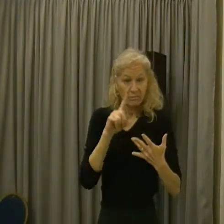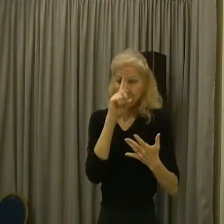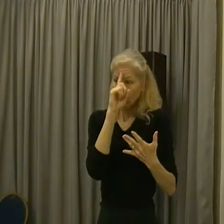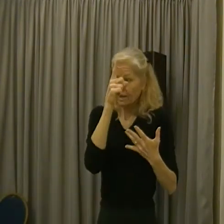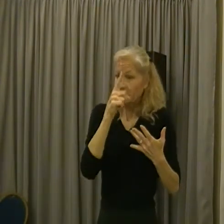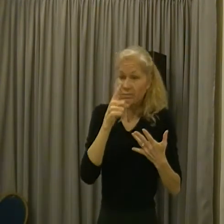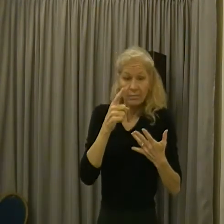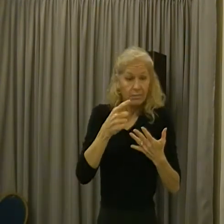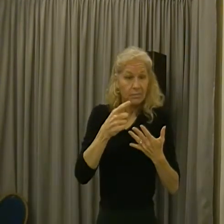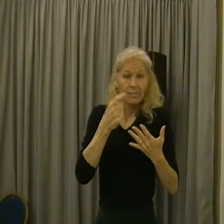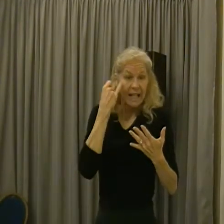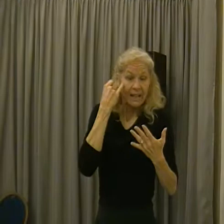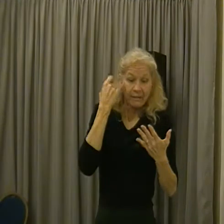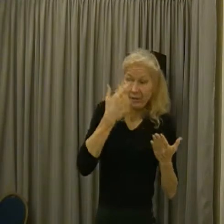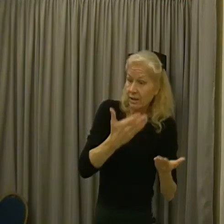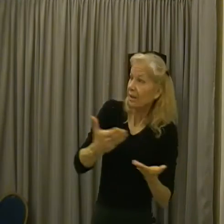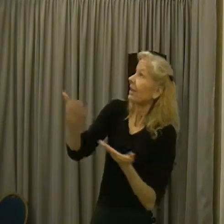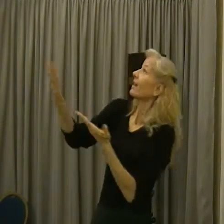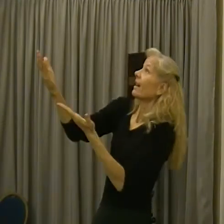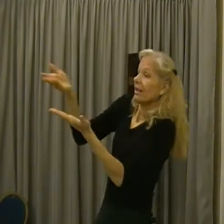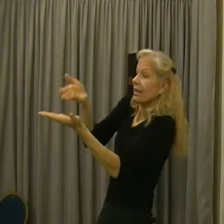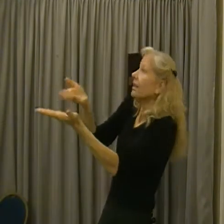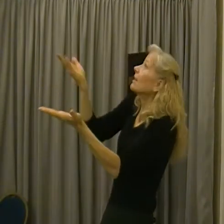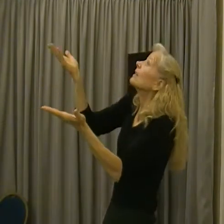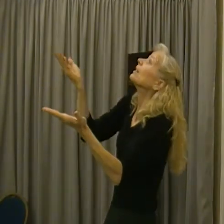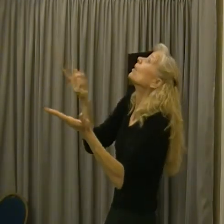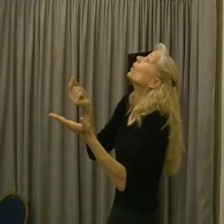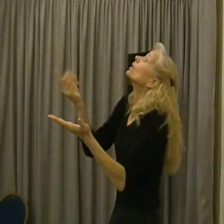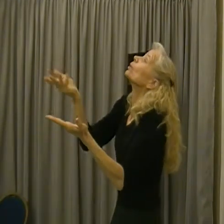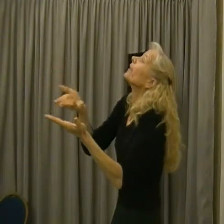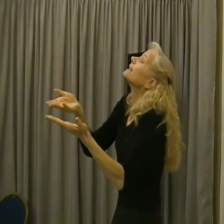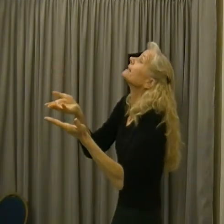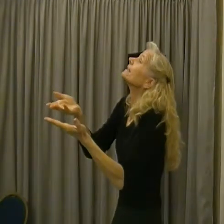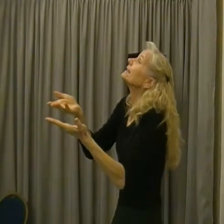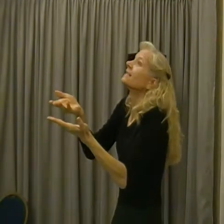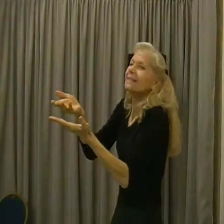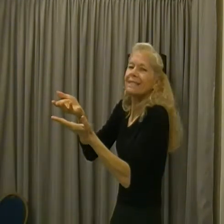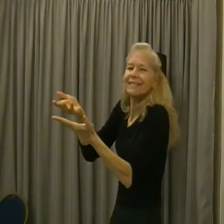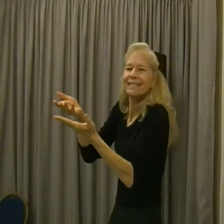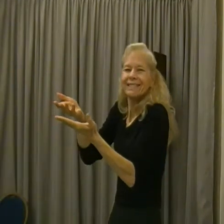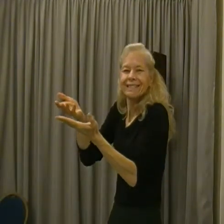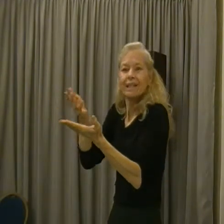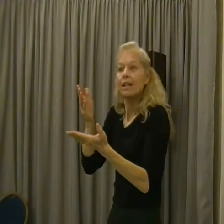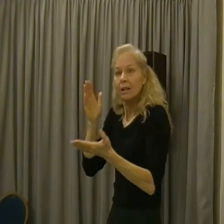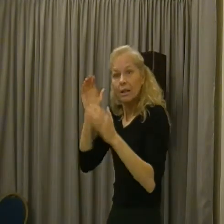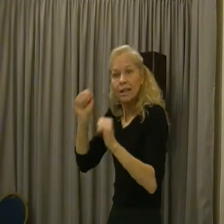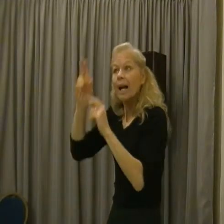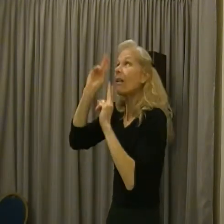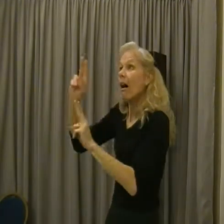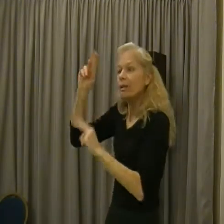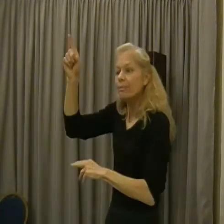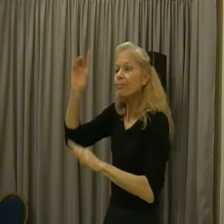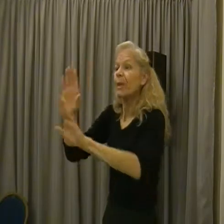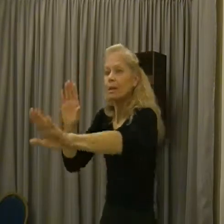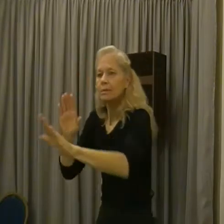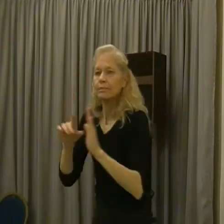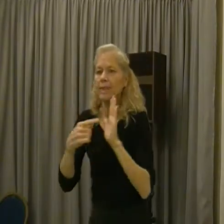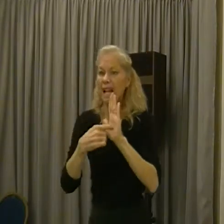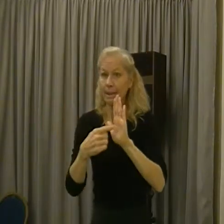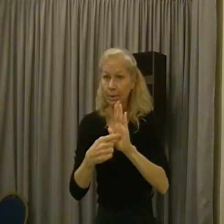Think about Solomon. He had great riches and wealth, didn't he? And you know what? He started out good. With